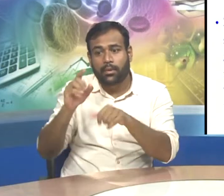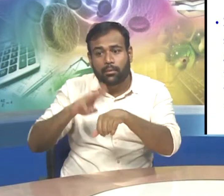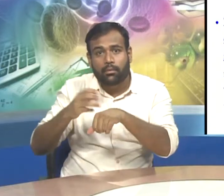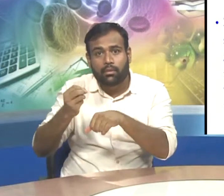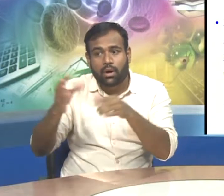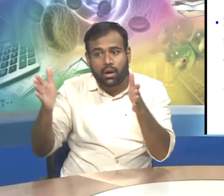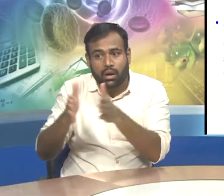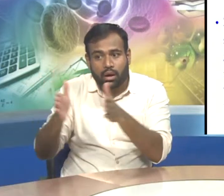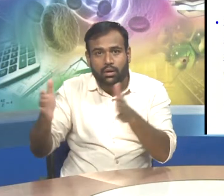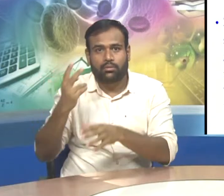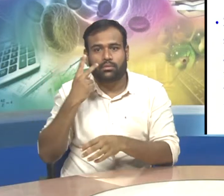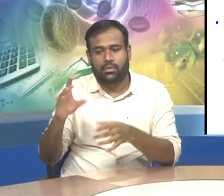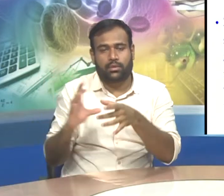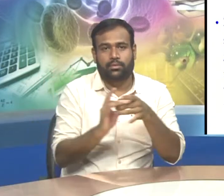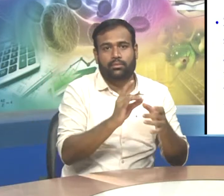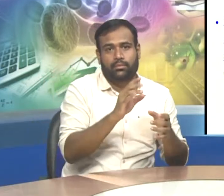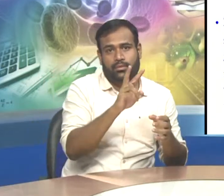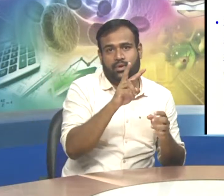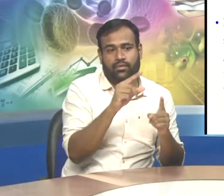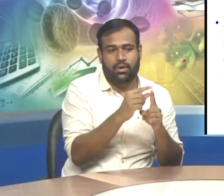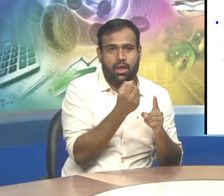be less than 40.